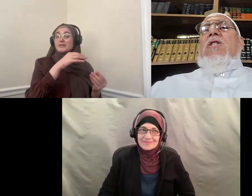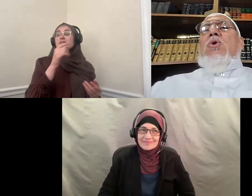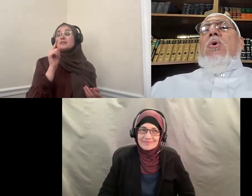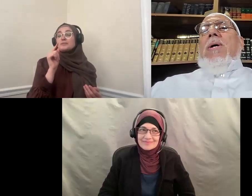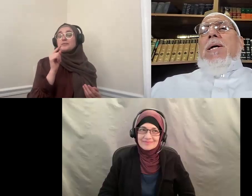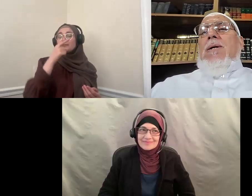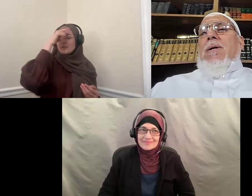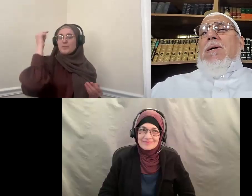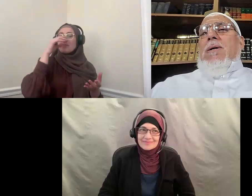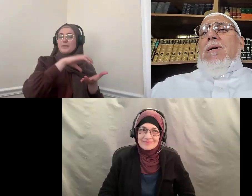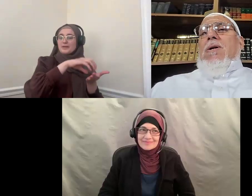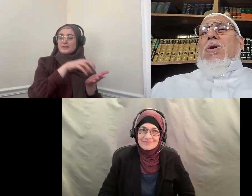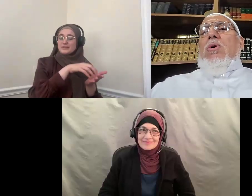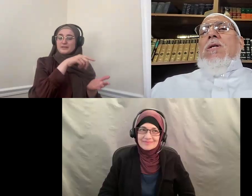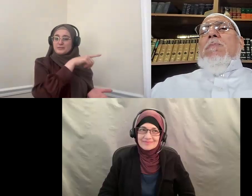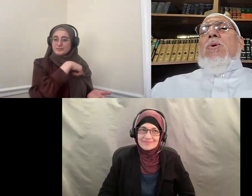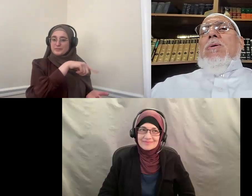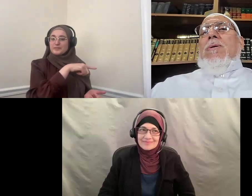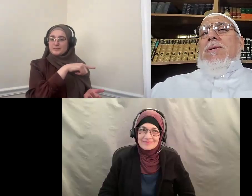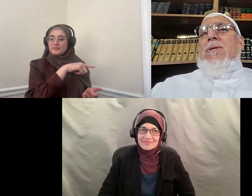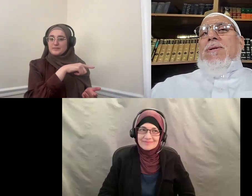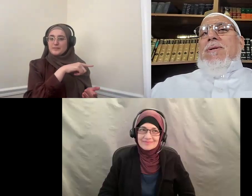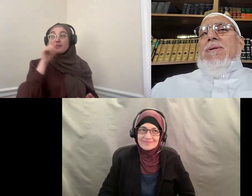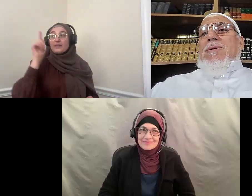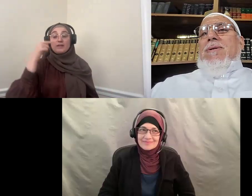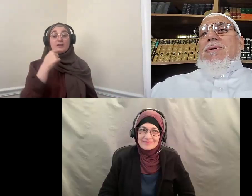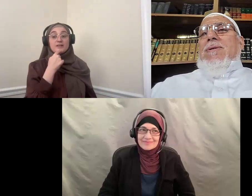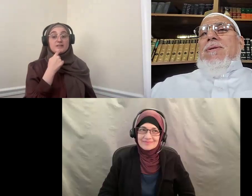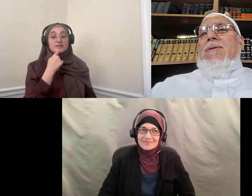have destroyed your supporters.